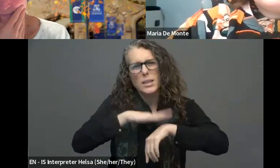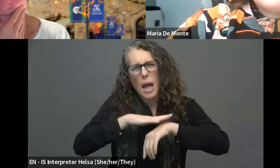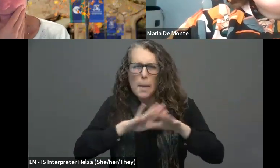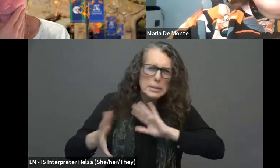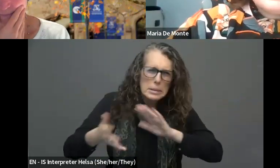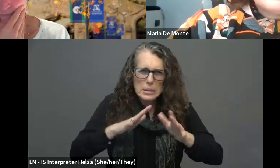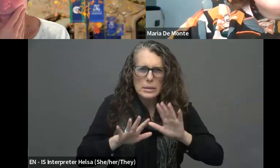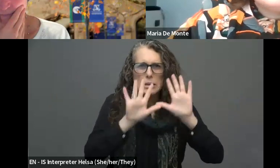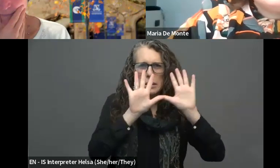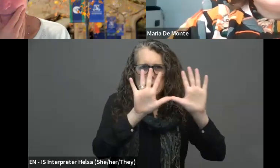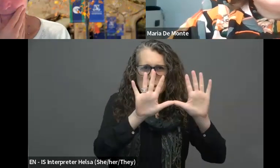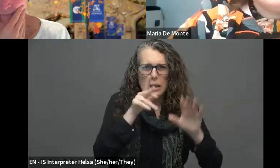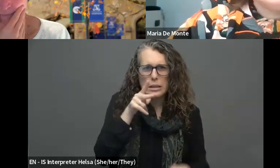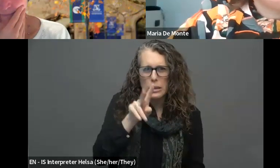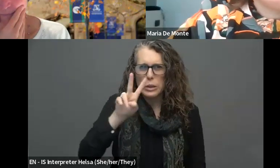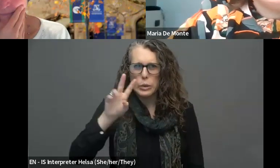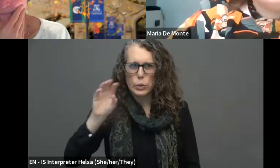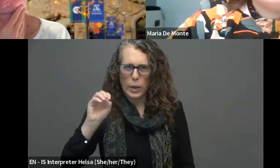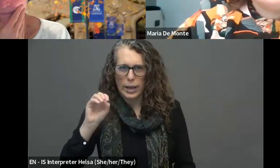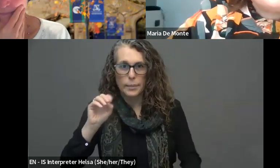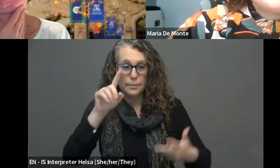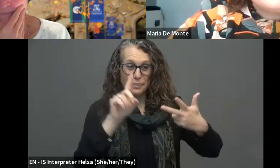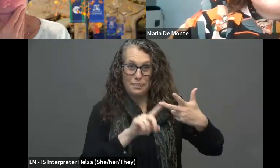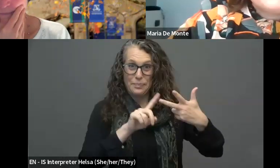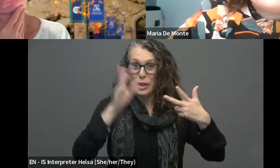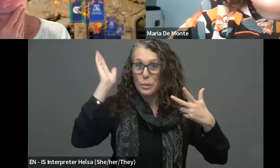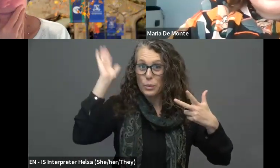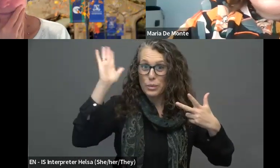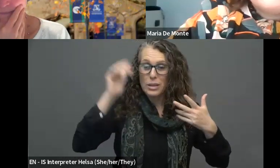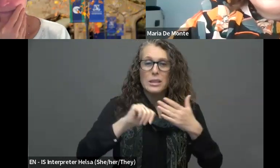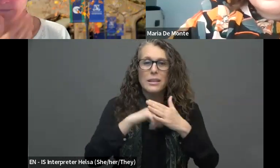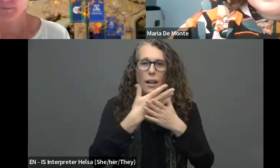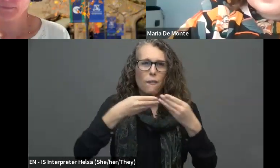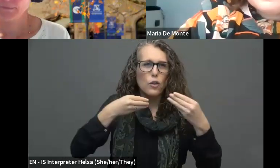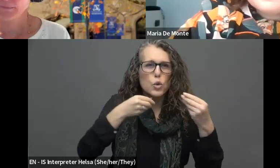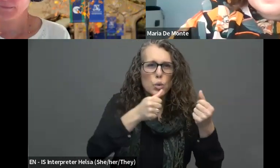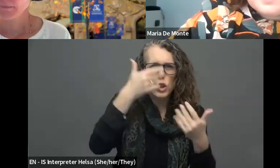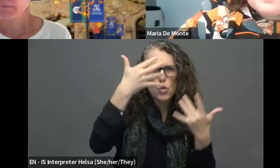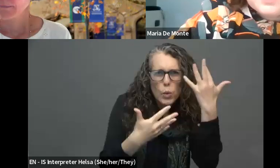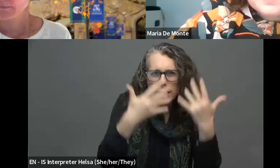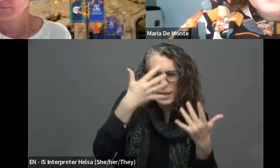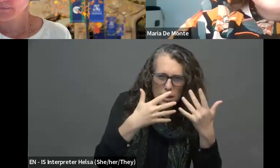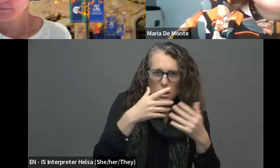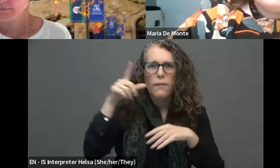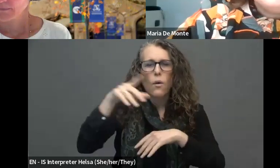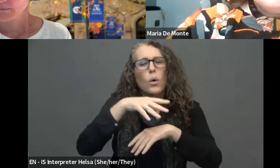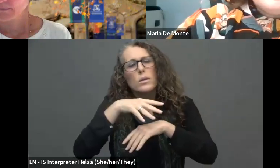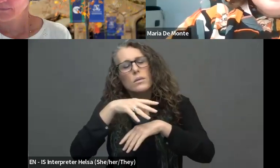with the third presentation on the development of a fluency rating scale for Swiss German Sign Language